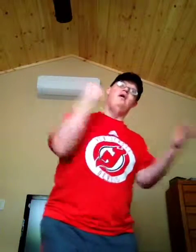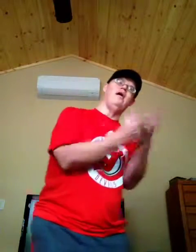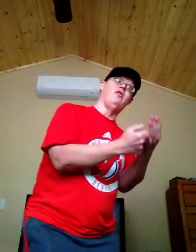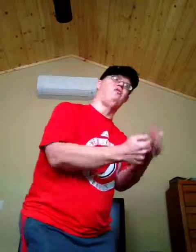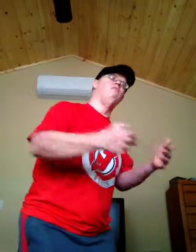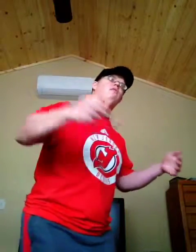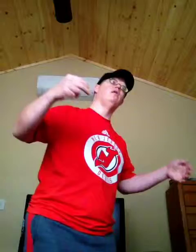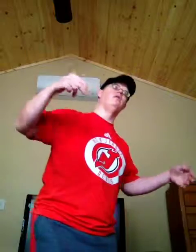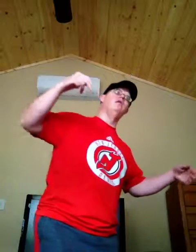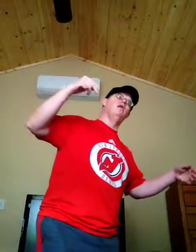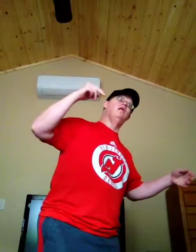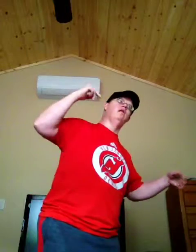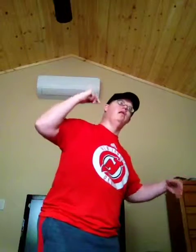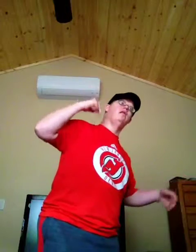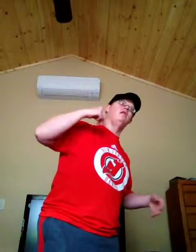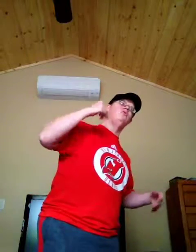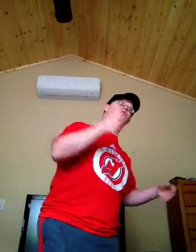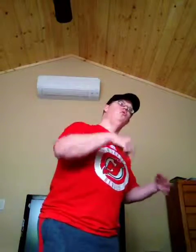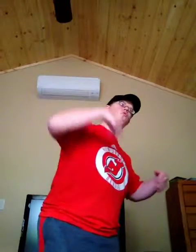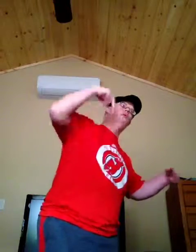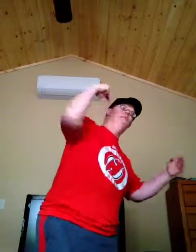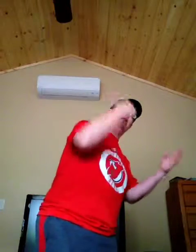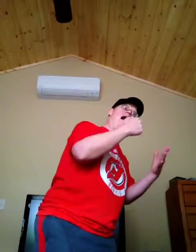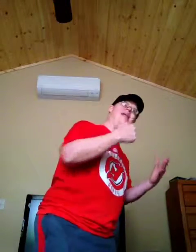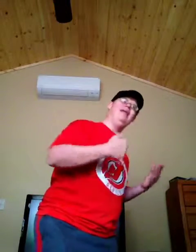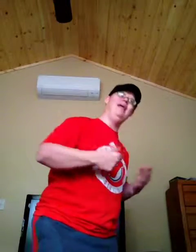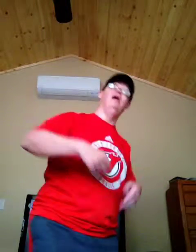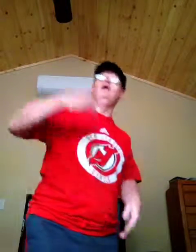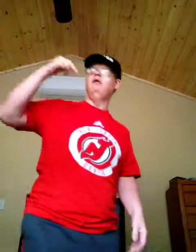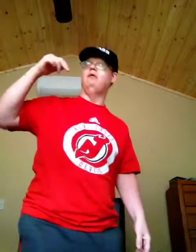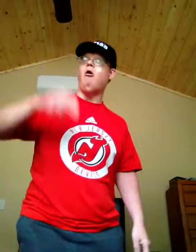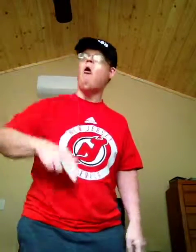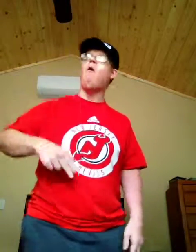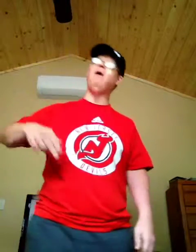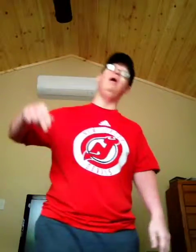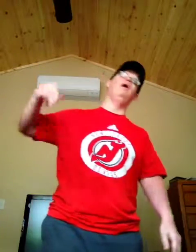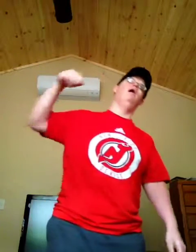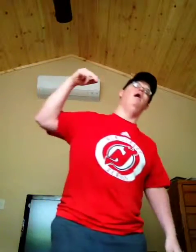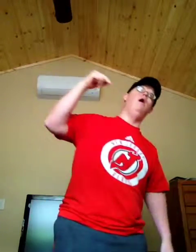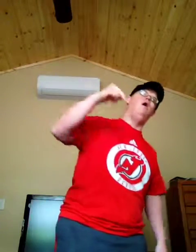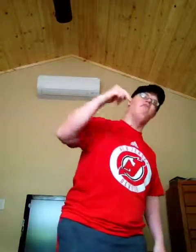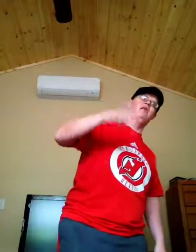Kiss, listening to Blondie, Call Me,